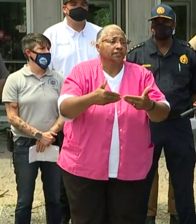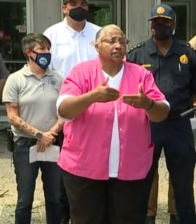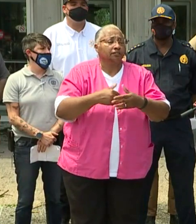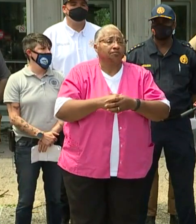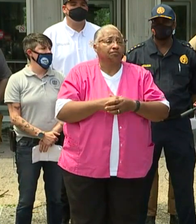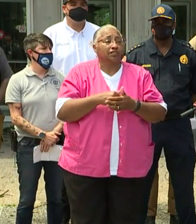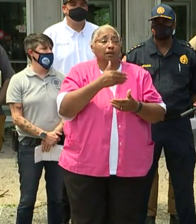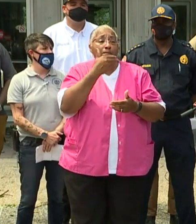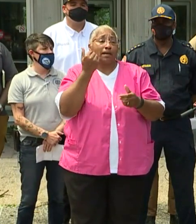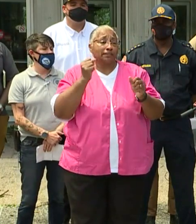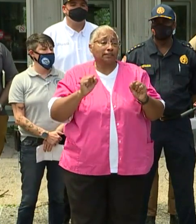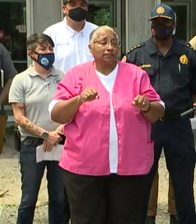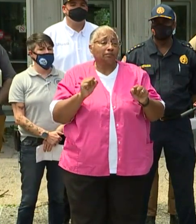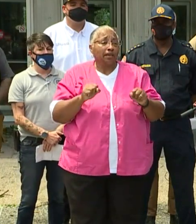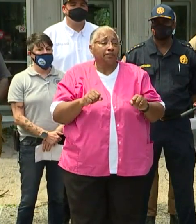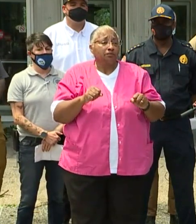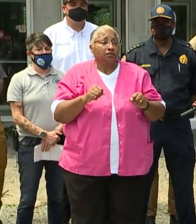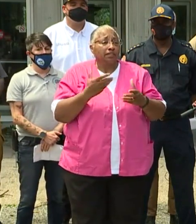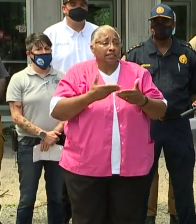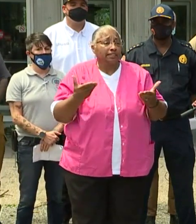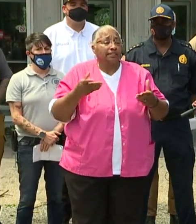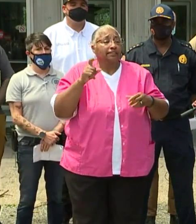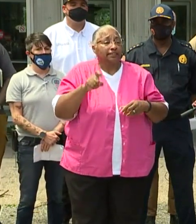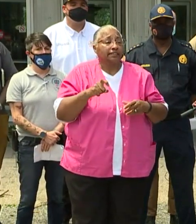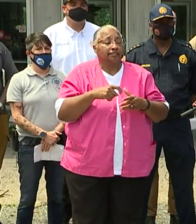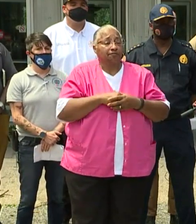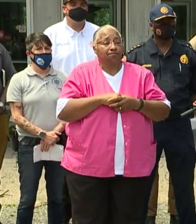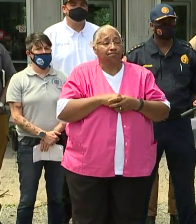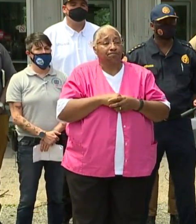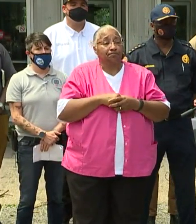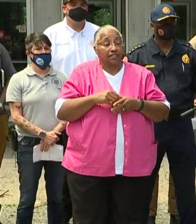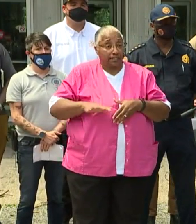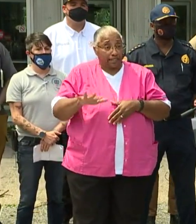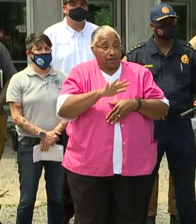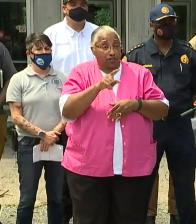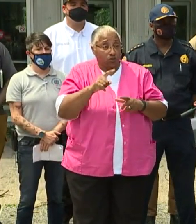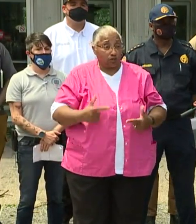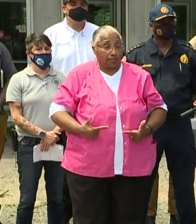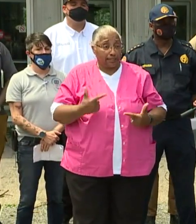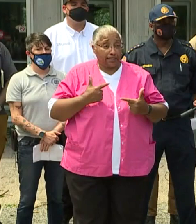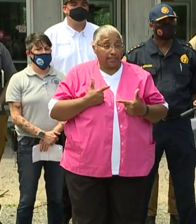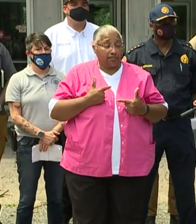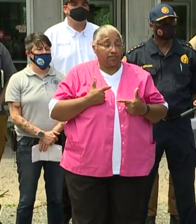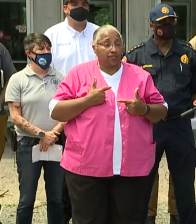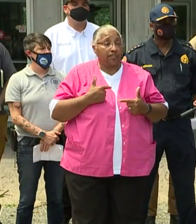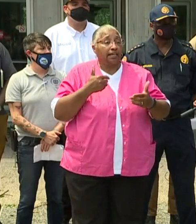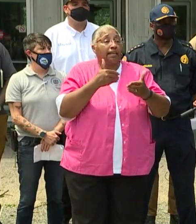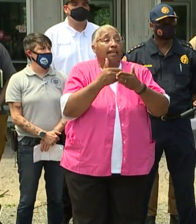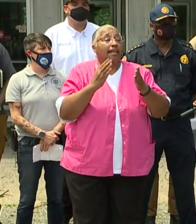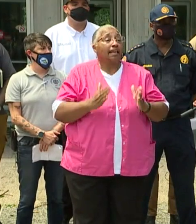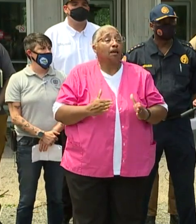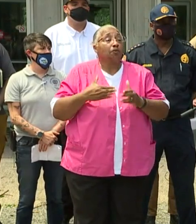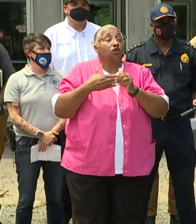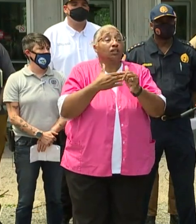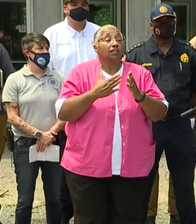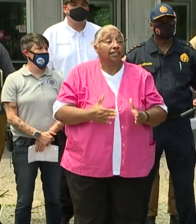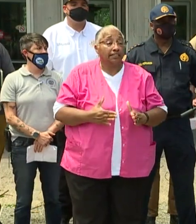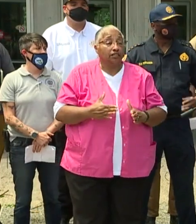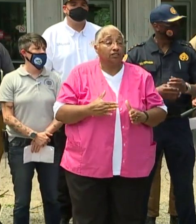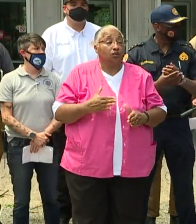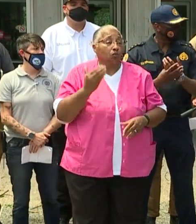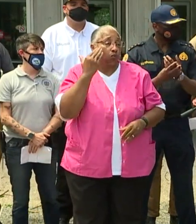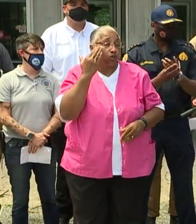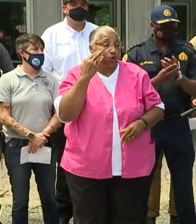in the neighborhoods that you're in. Neighborhood leaders, we know who you are. You know us as